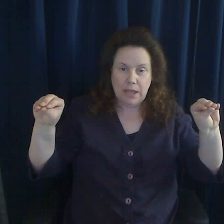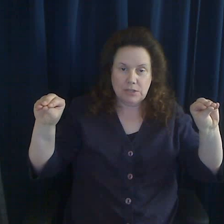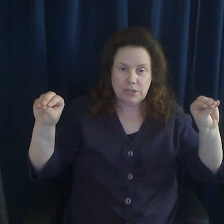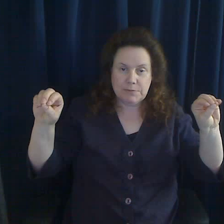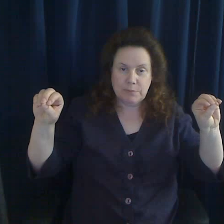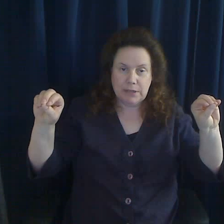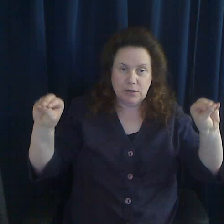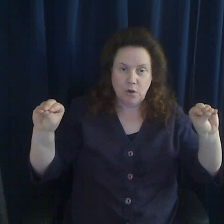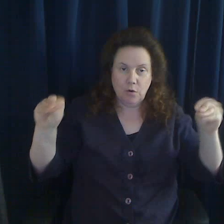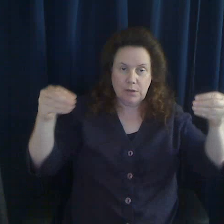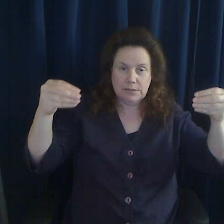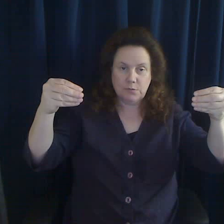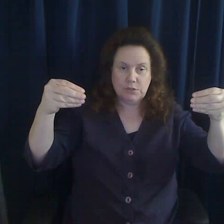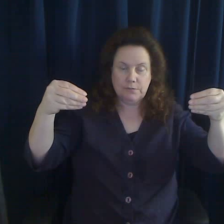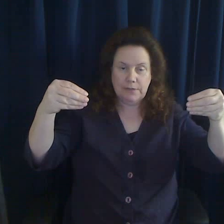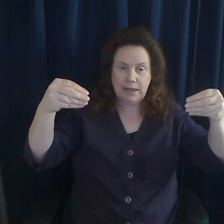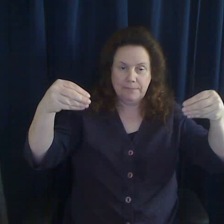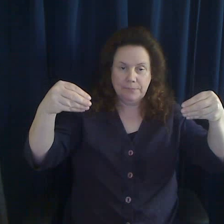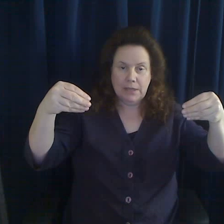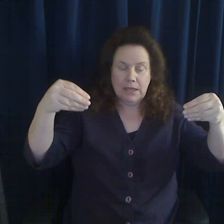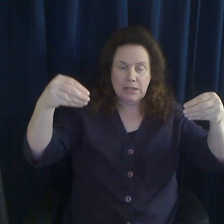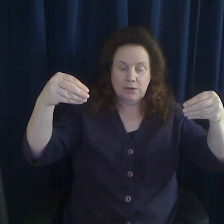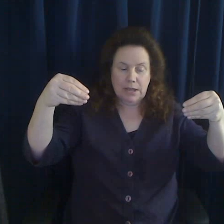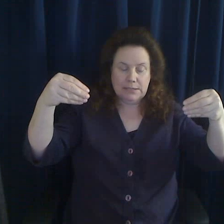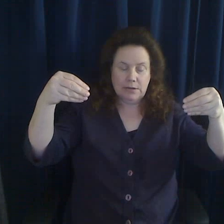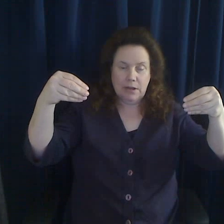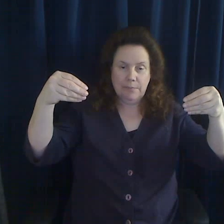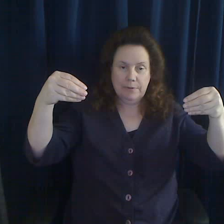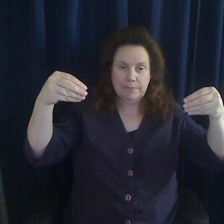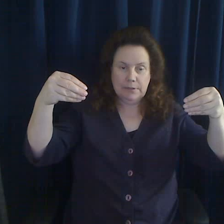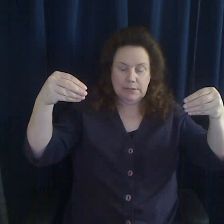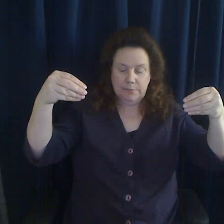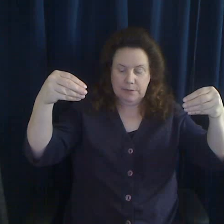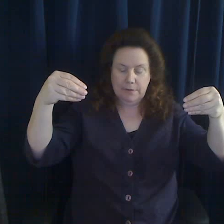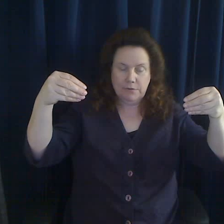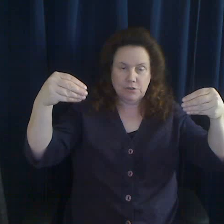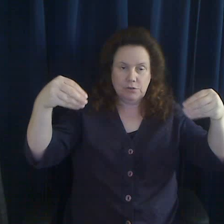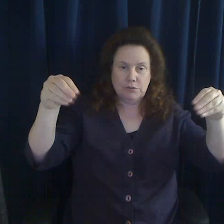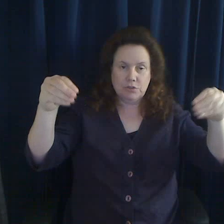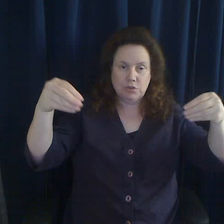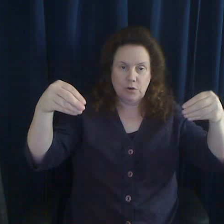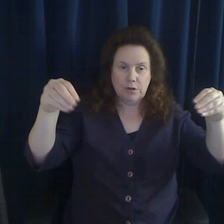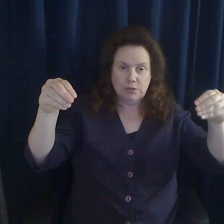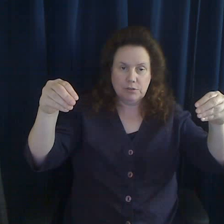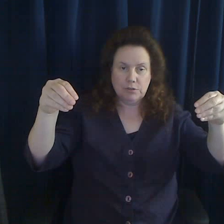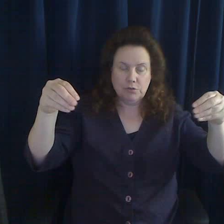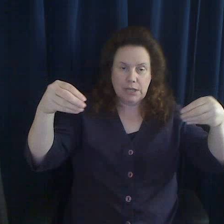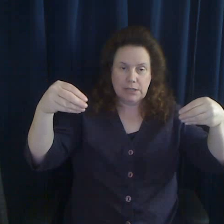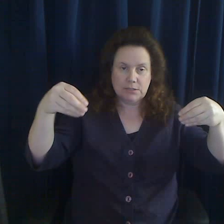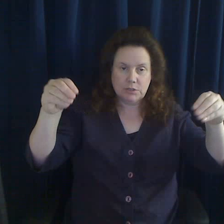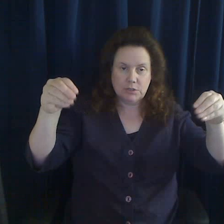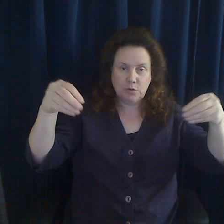hand shape, so make an O and squish it flat. Your hands are up a little bit above your shoulders. Store, 2 shakes,